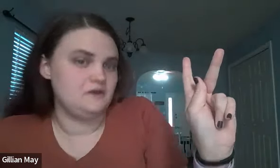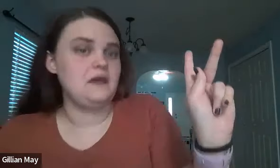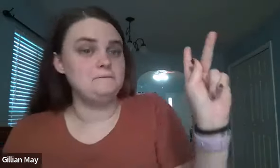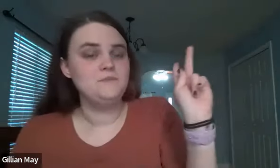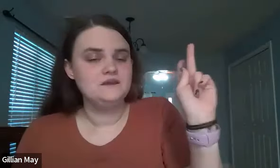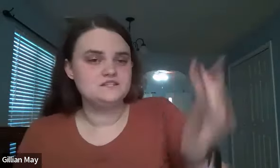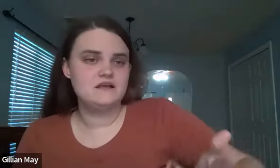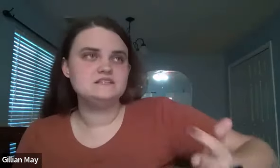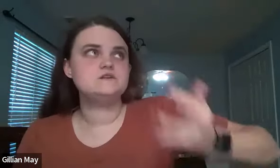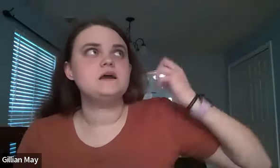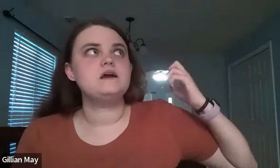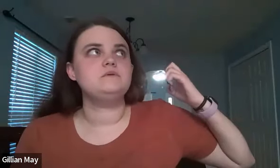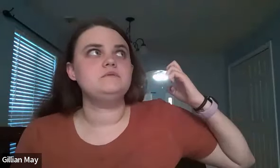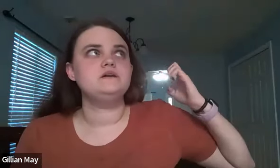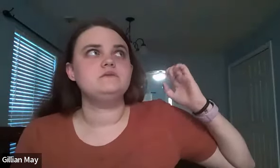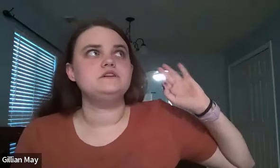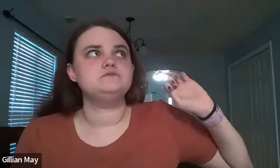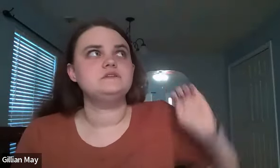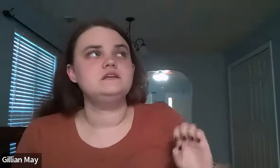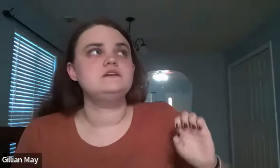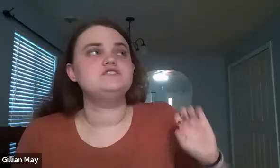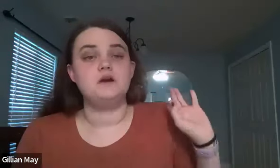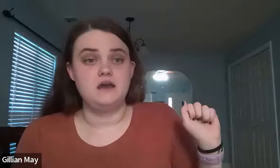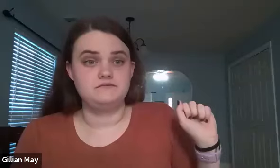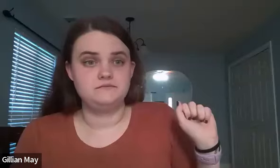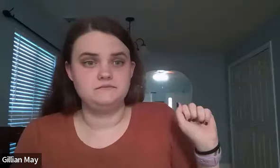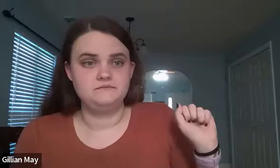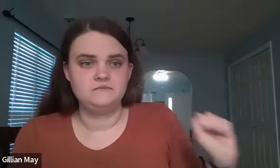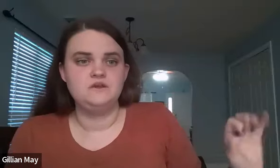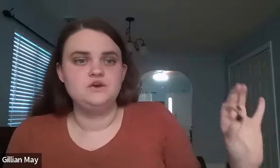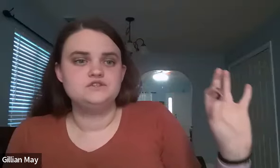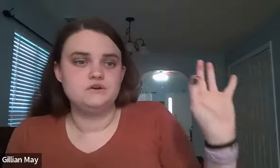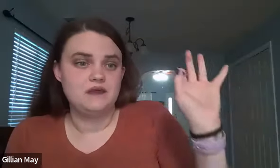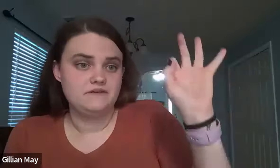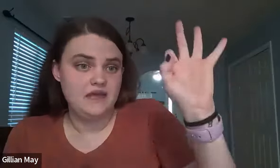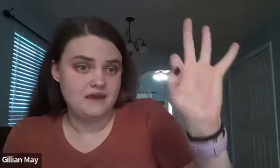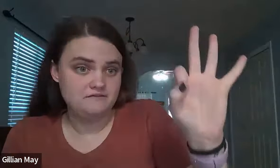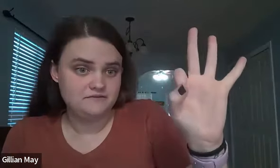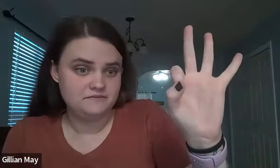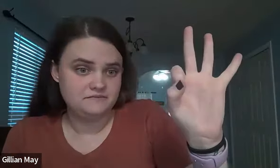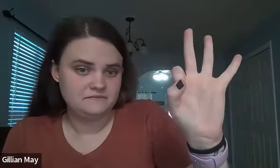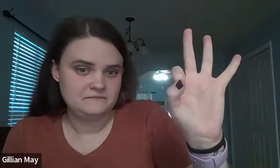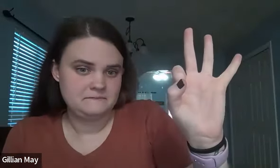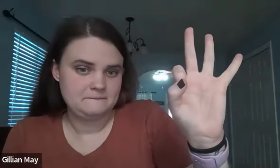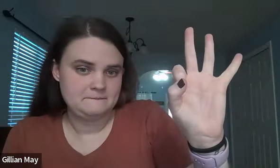Okay. So now let's go back. We finished with E to our F. So we have F,